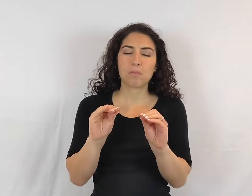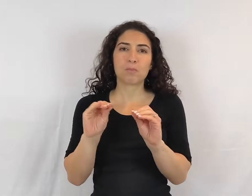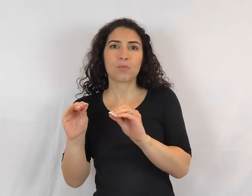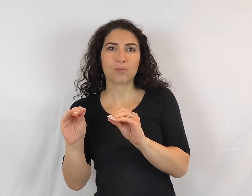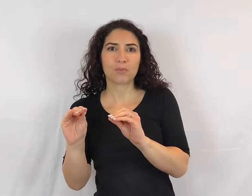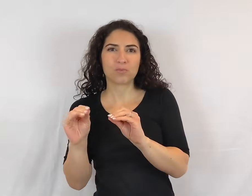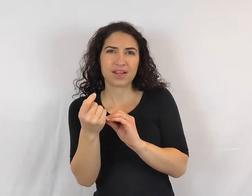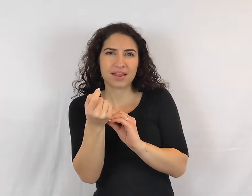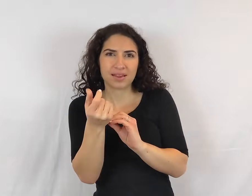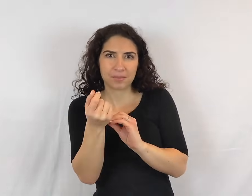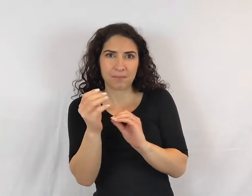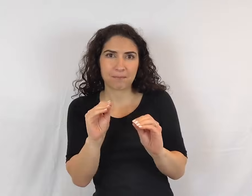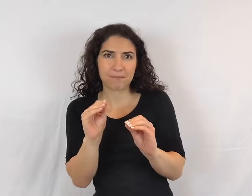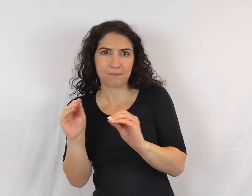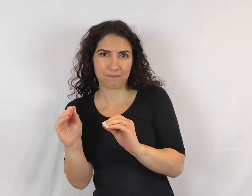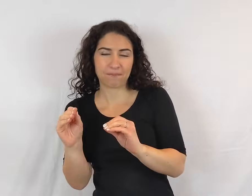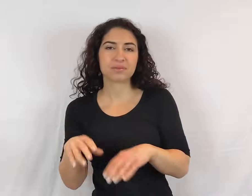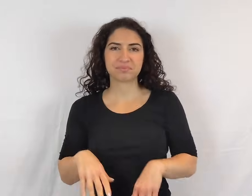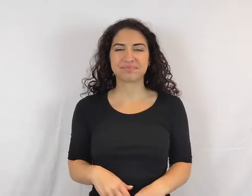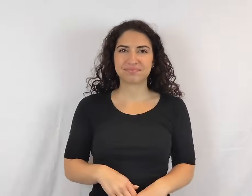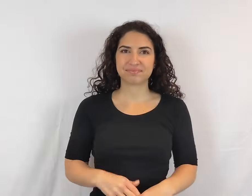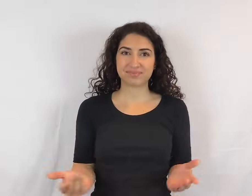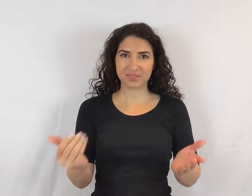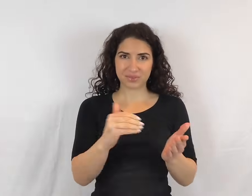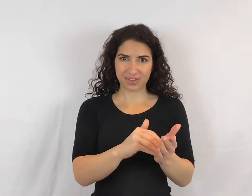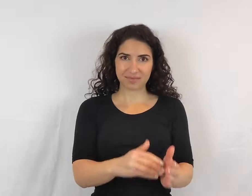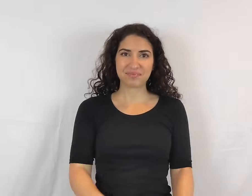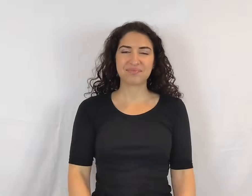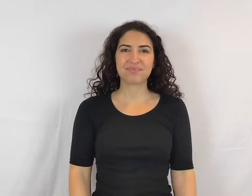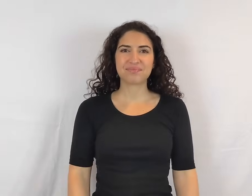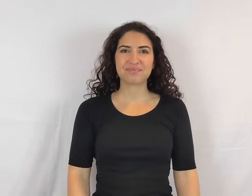And you can move a little bit. Again,